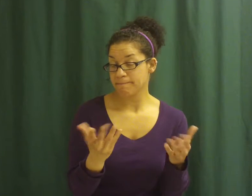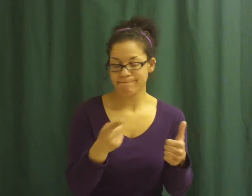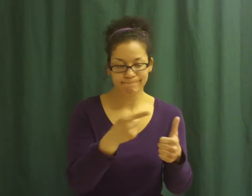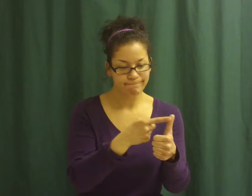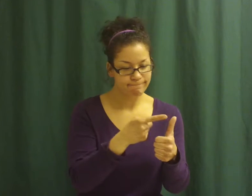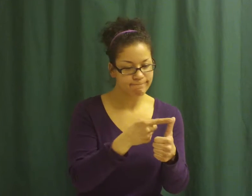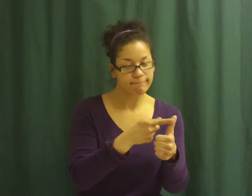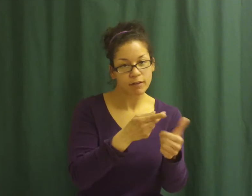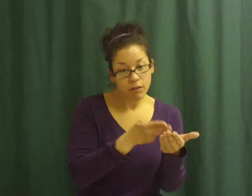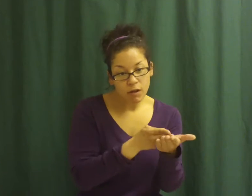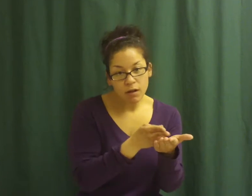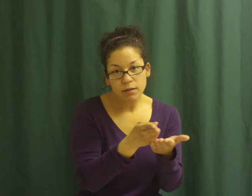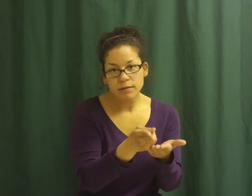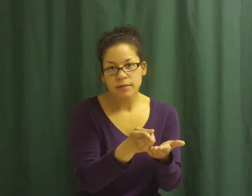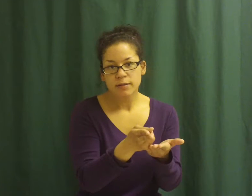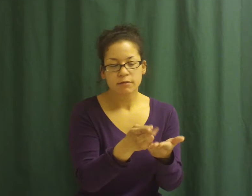honesty, charity,